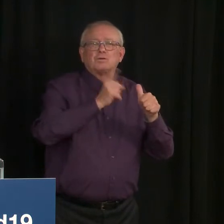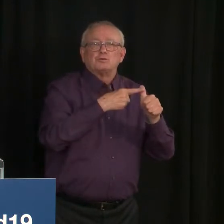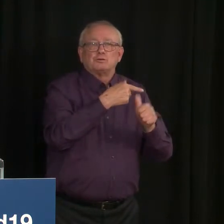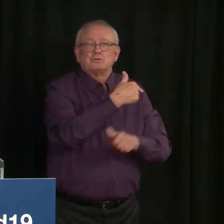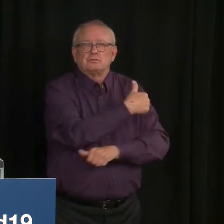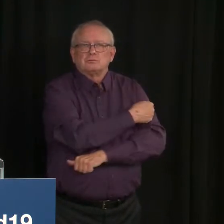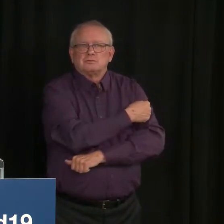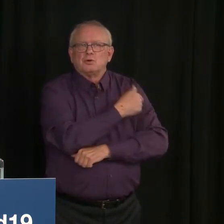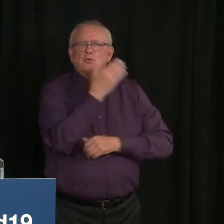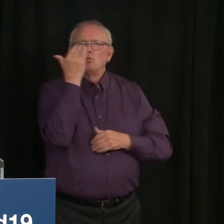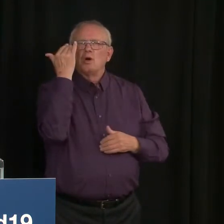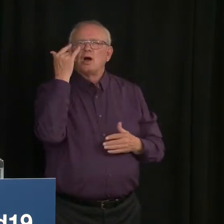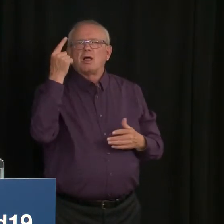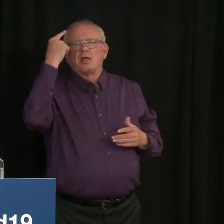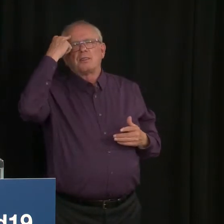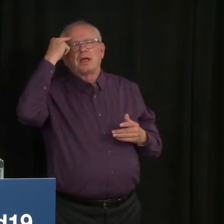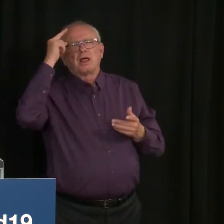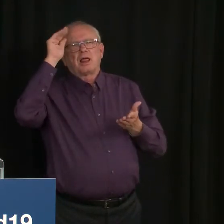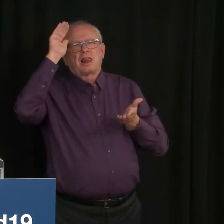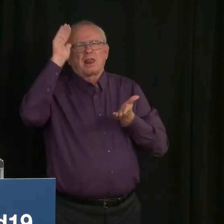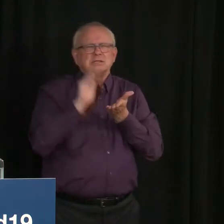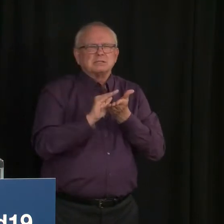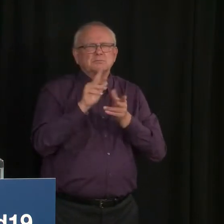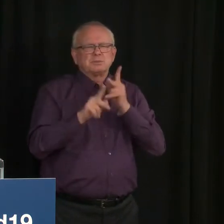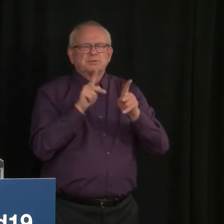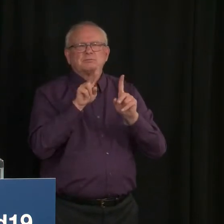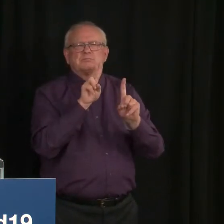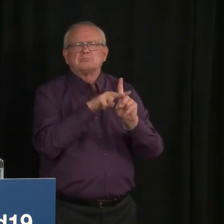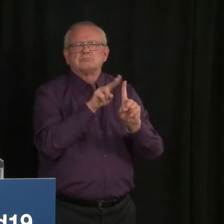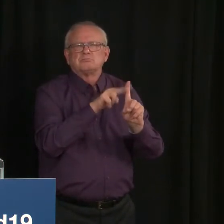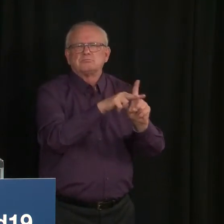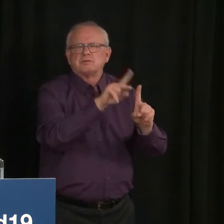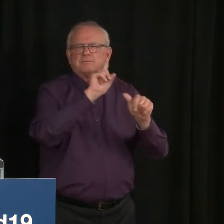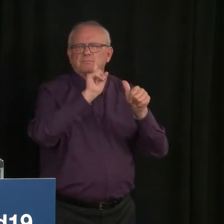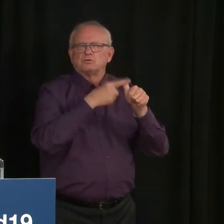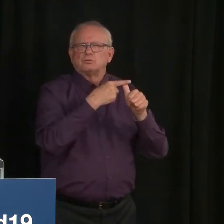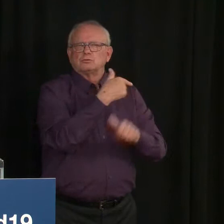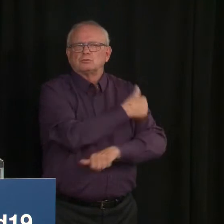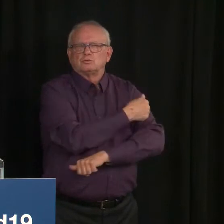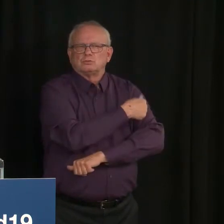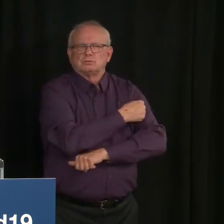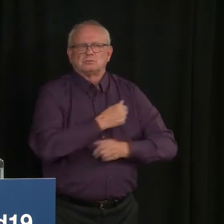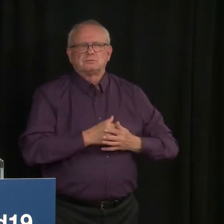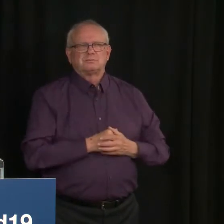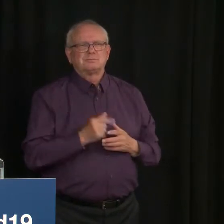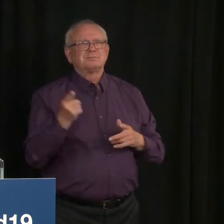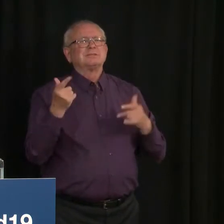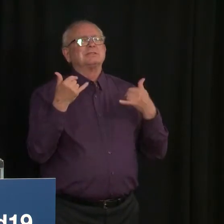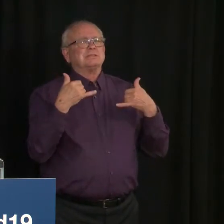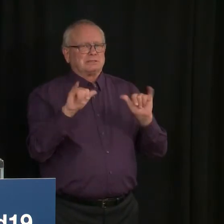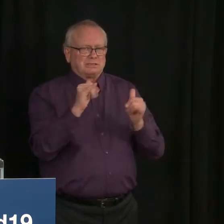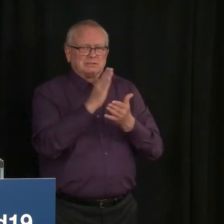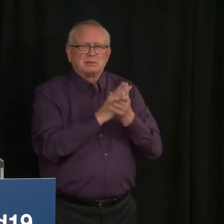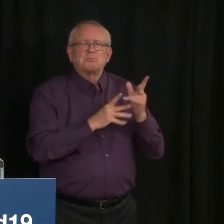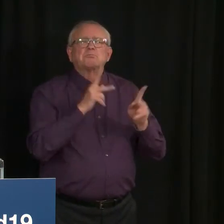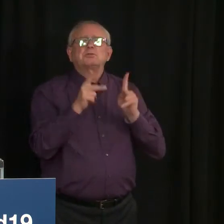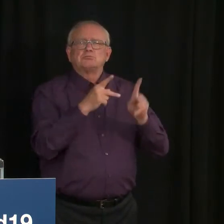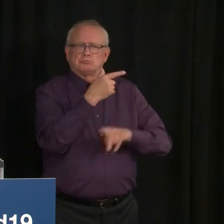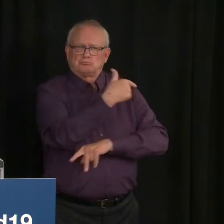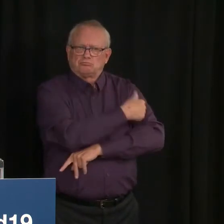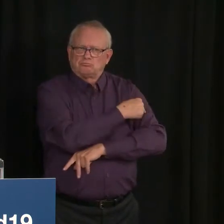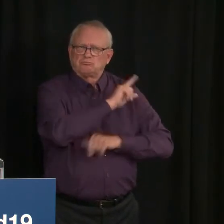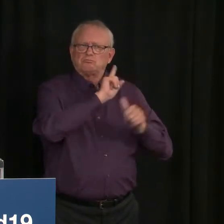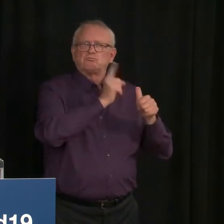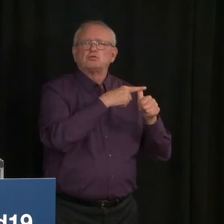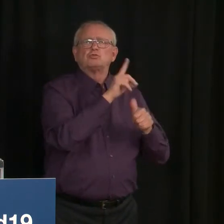to? Sure. So we have seen a slowdown in demand. We do still have first dose bookings happening, so we do still have